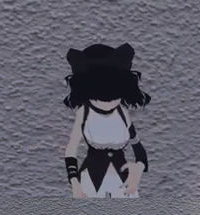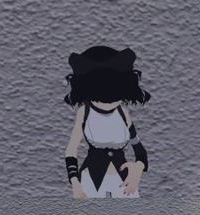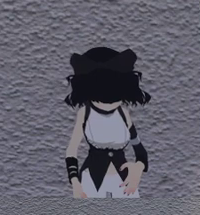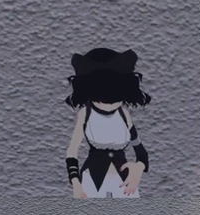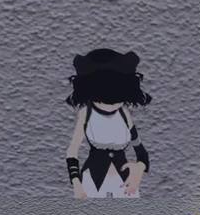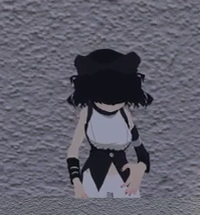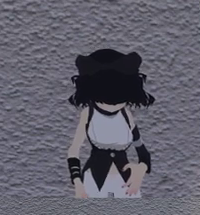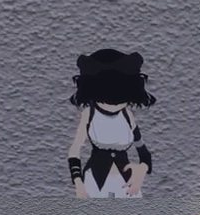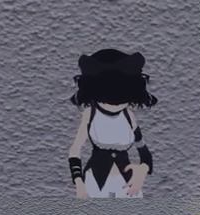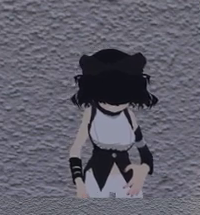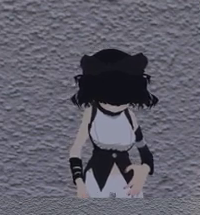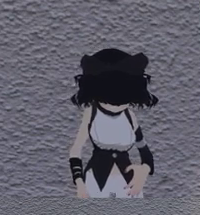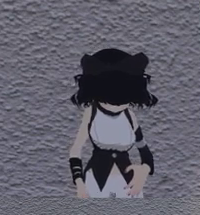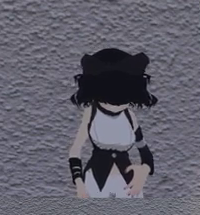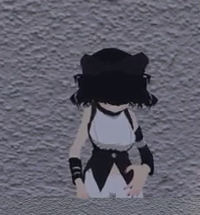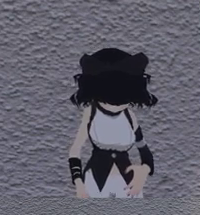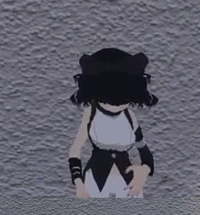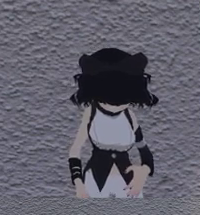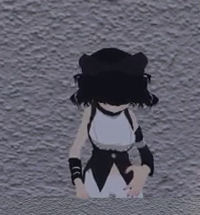Good.